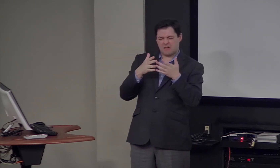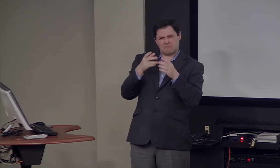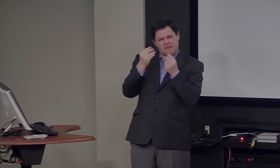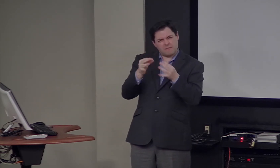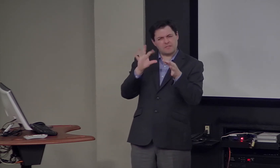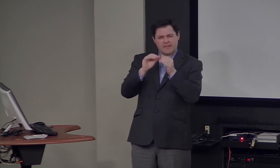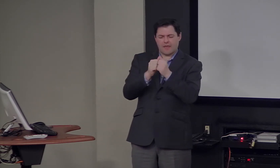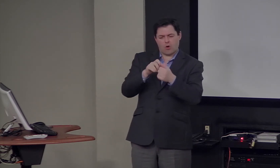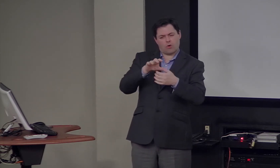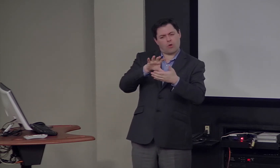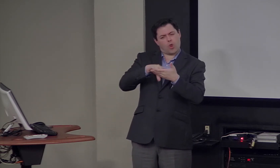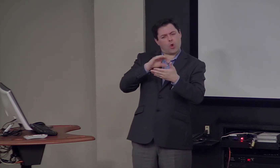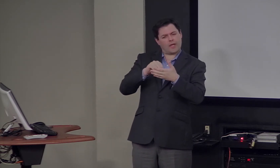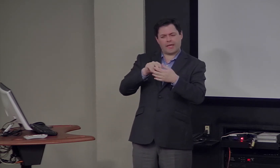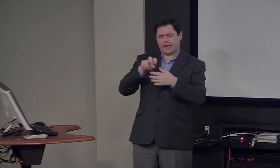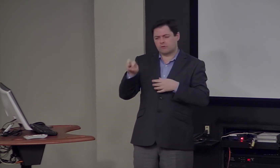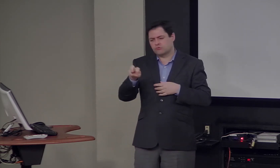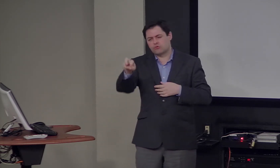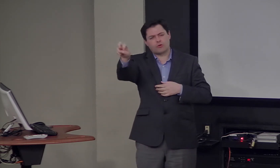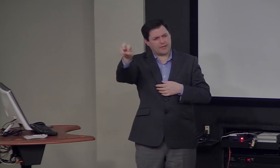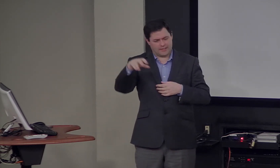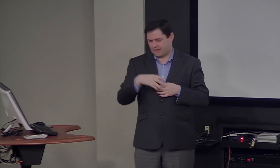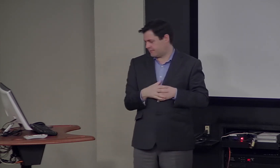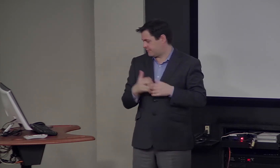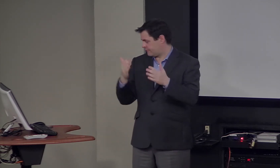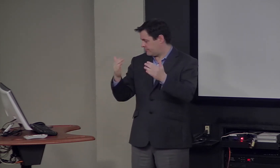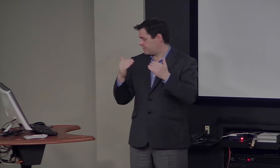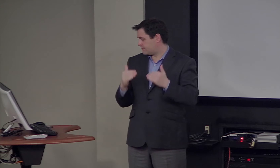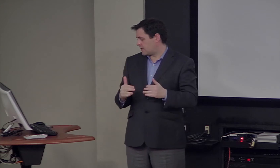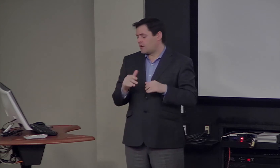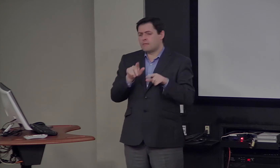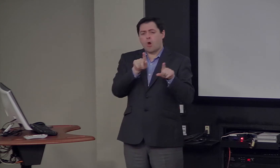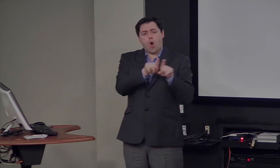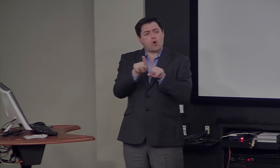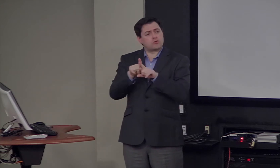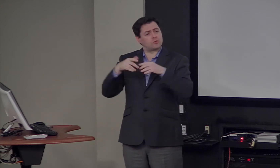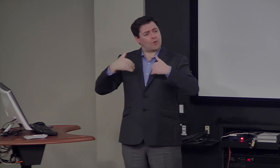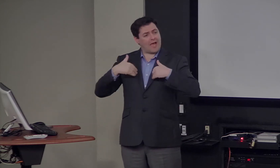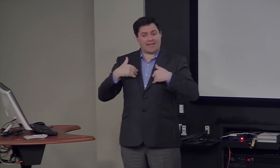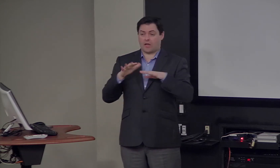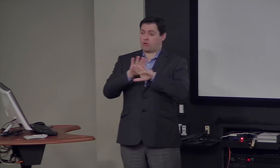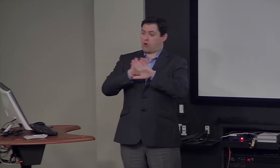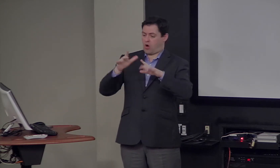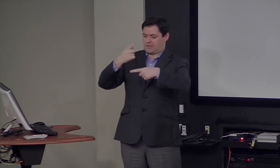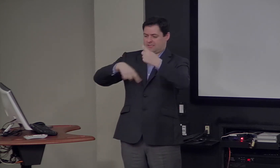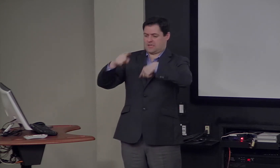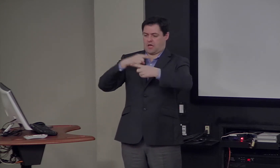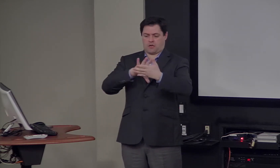produce those sentences as the complexity increased in their learning and language acquisition journey.